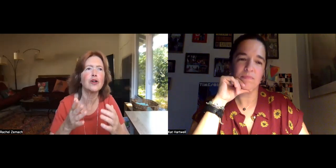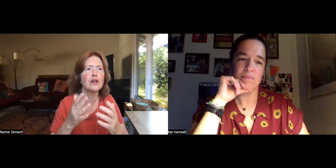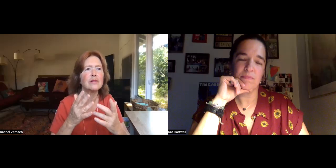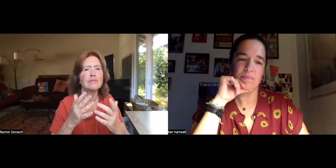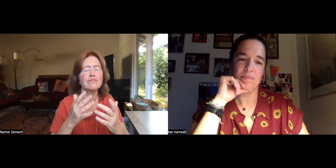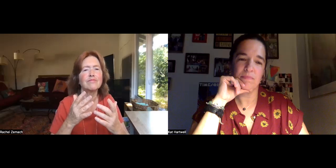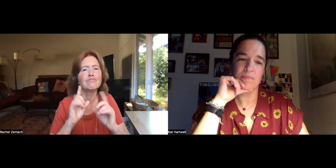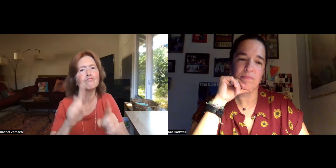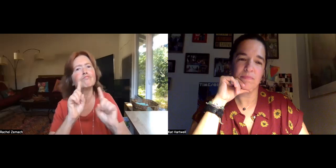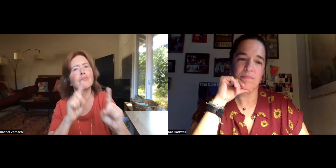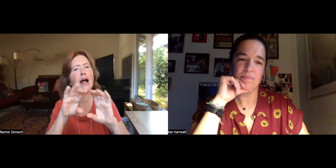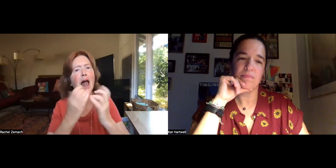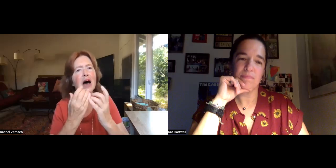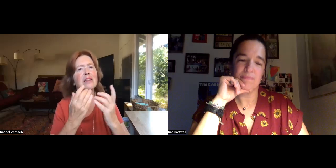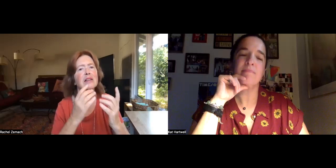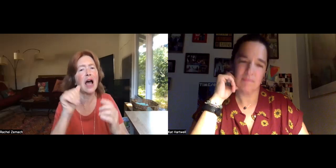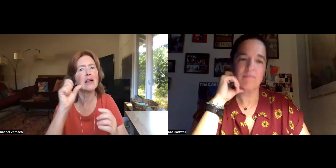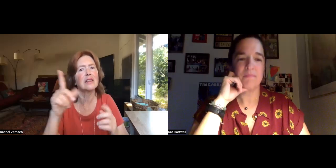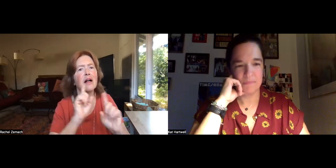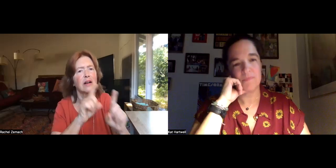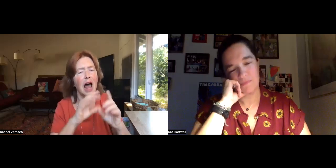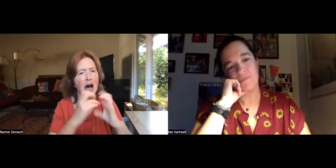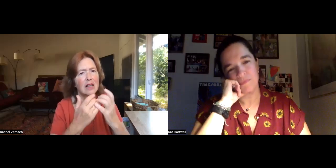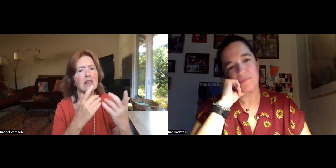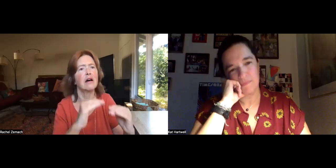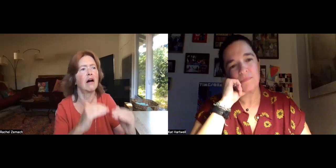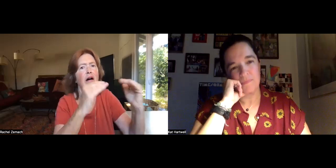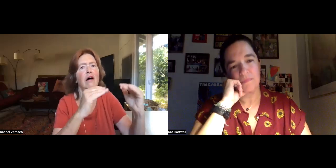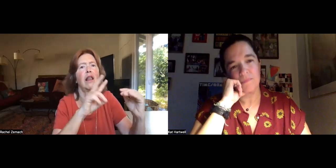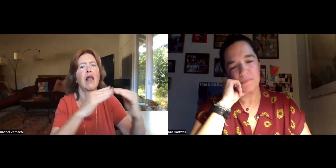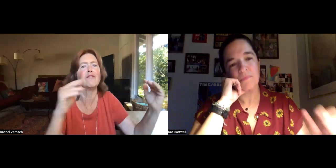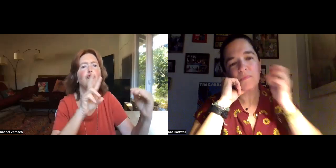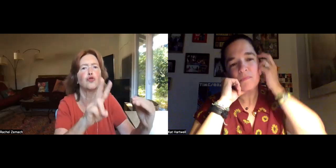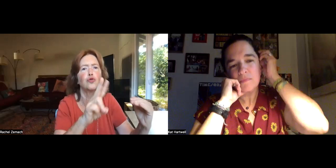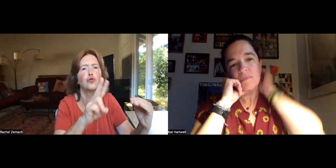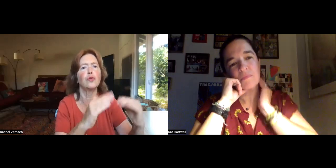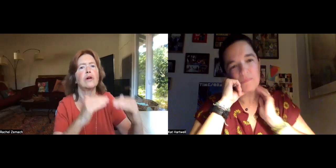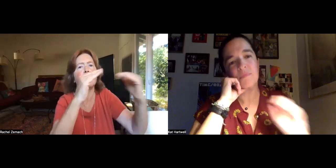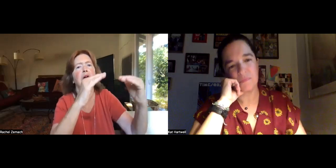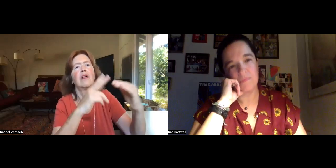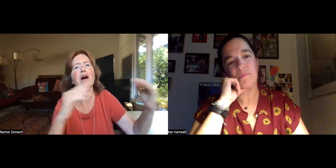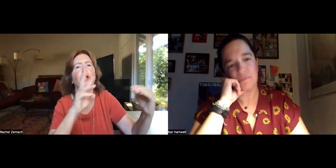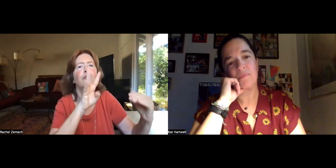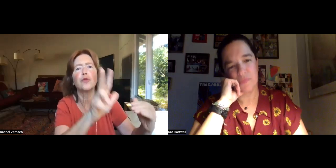never classed it as a class level two, level